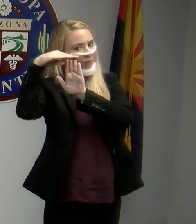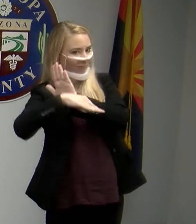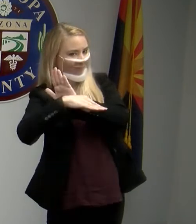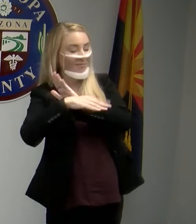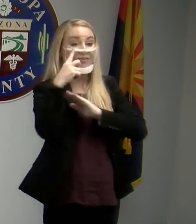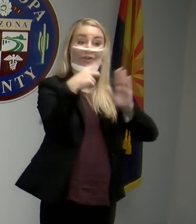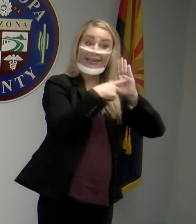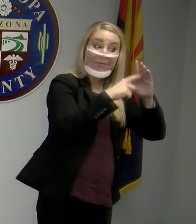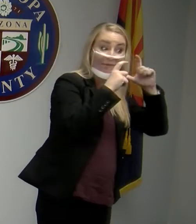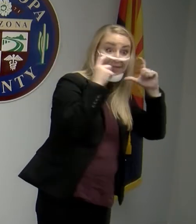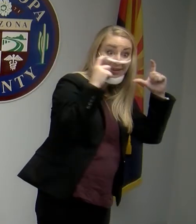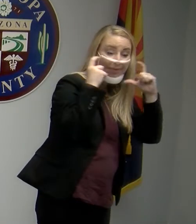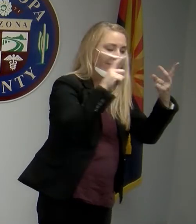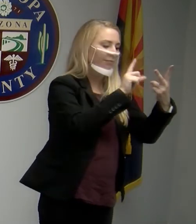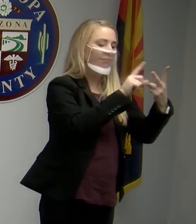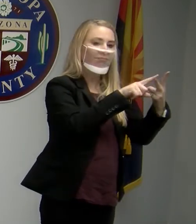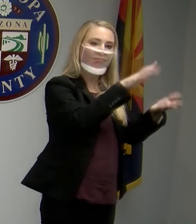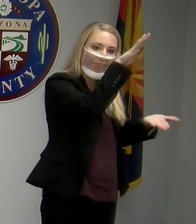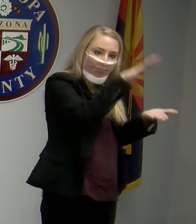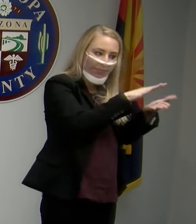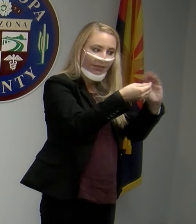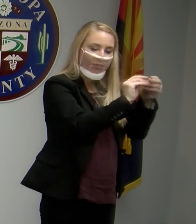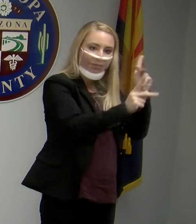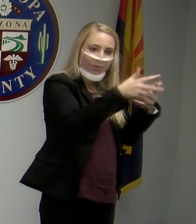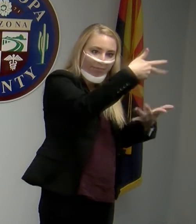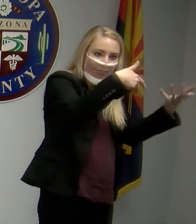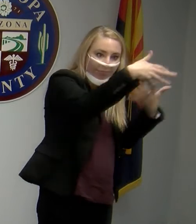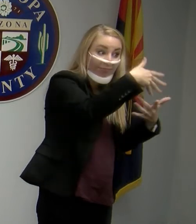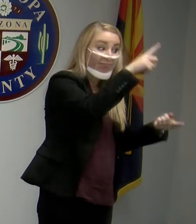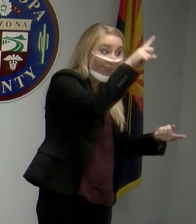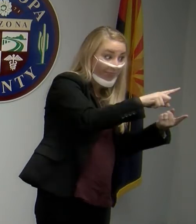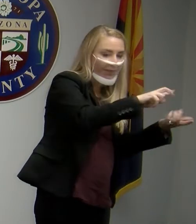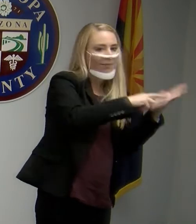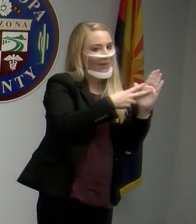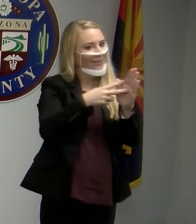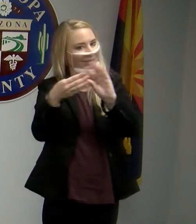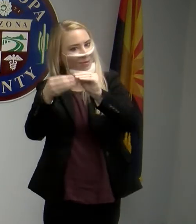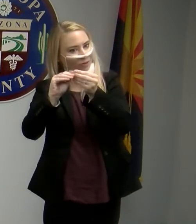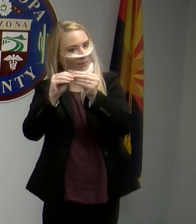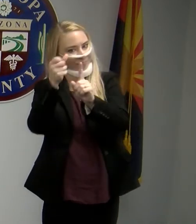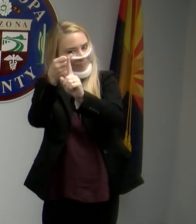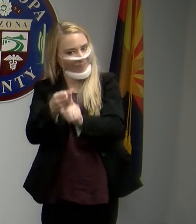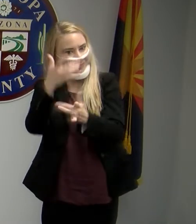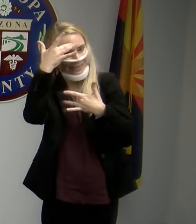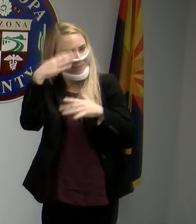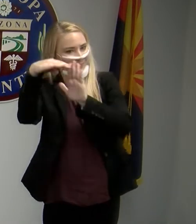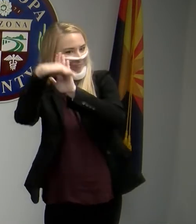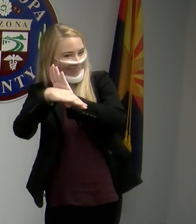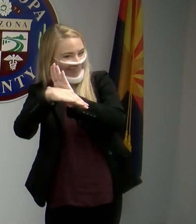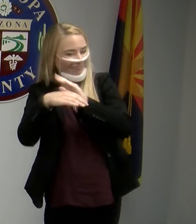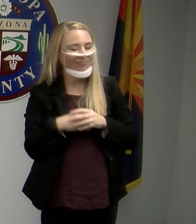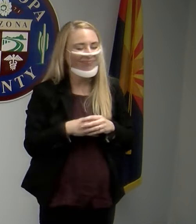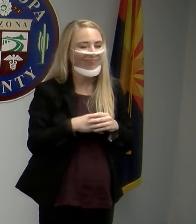and limiting social gatherings and social distancing. Another pattern that we know is that as cases increase